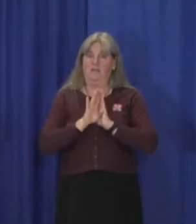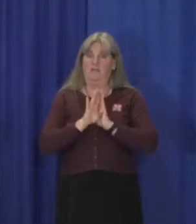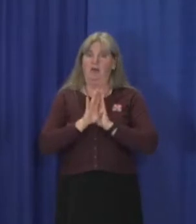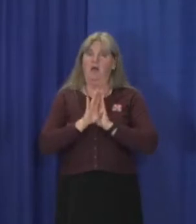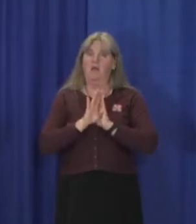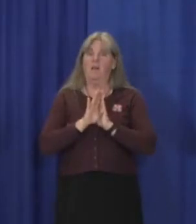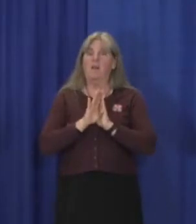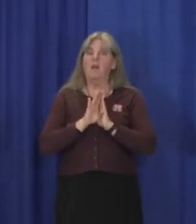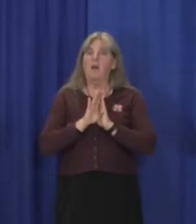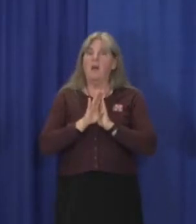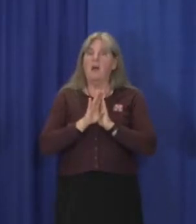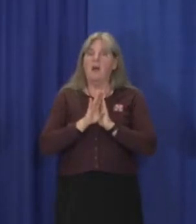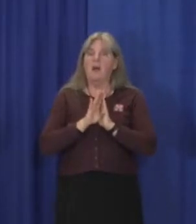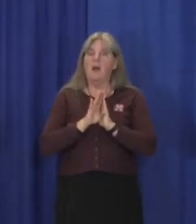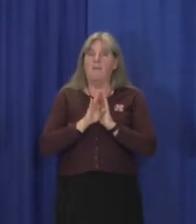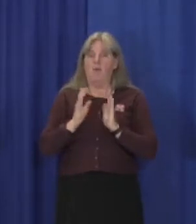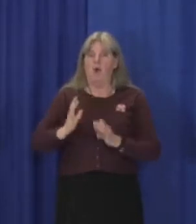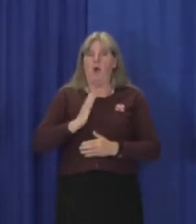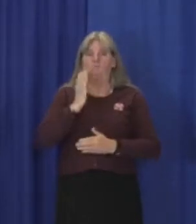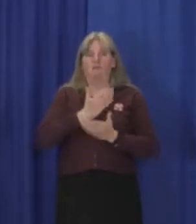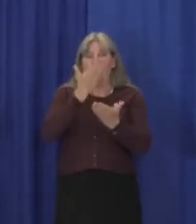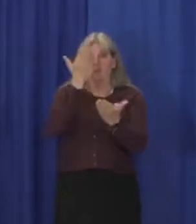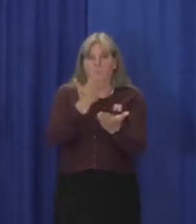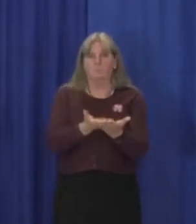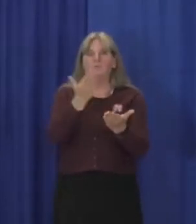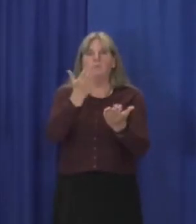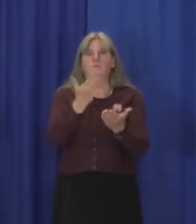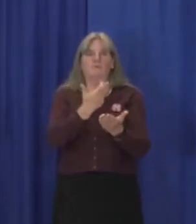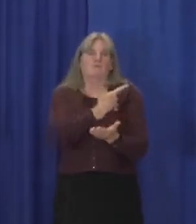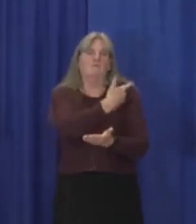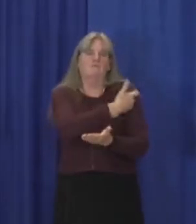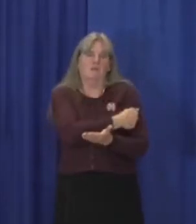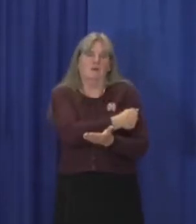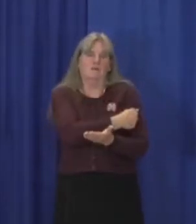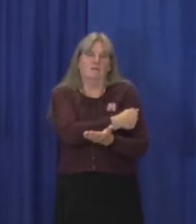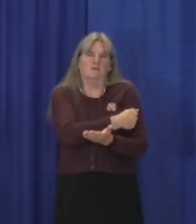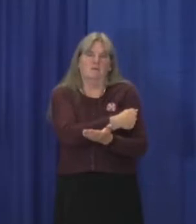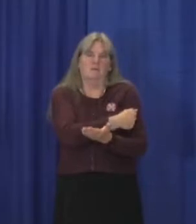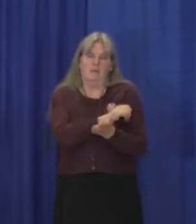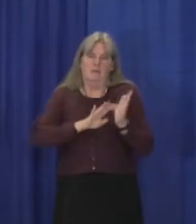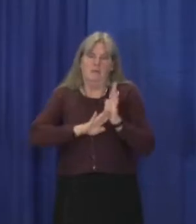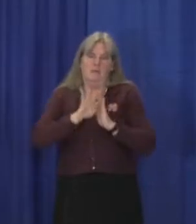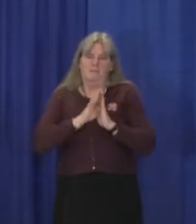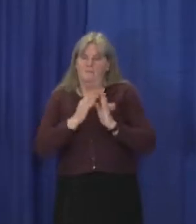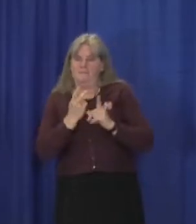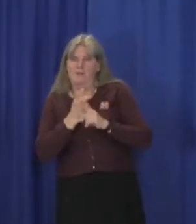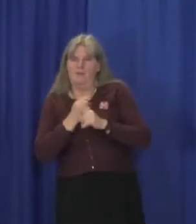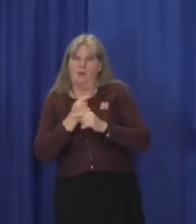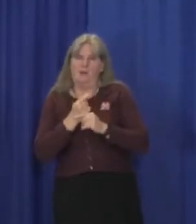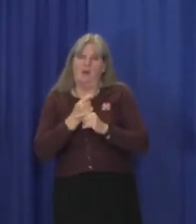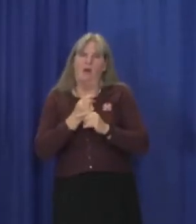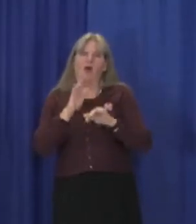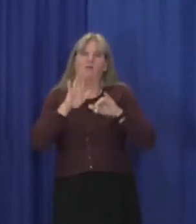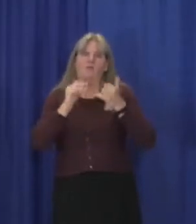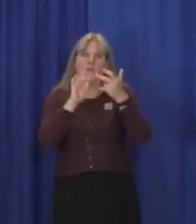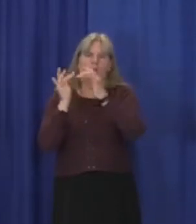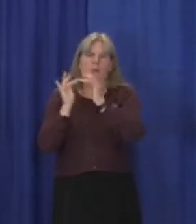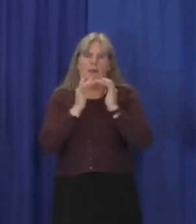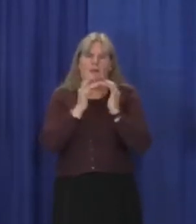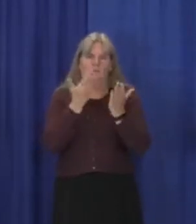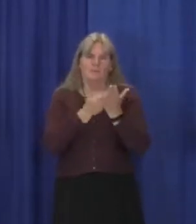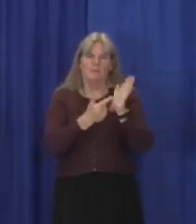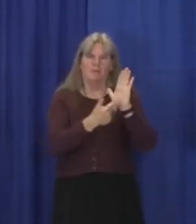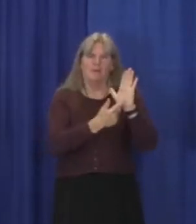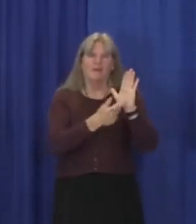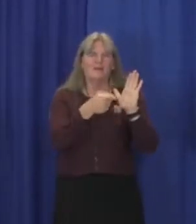for Yukoners to get official proof of their COVID-19 vaccination online. This will have